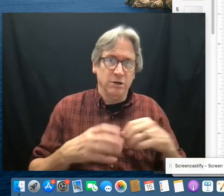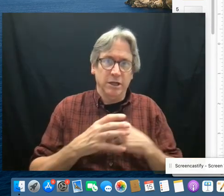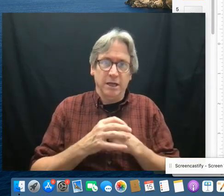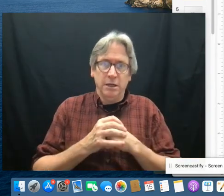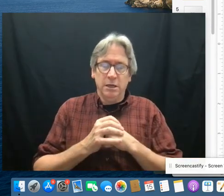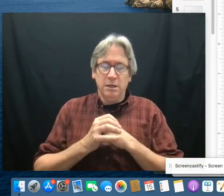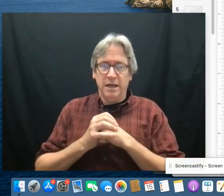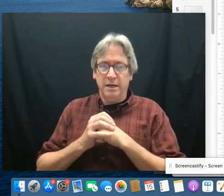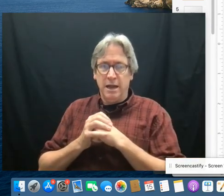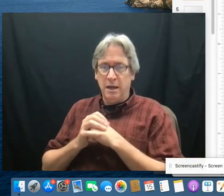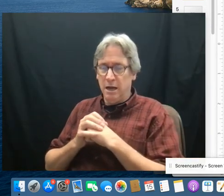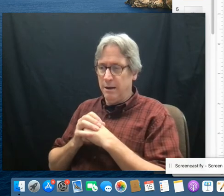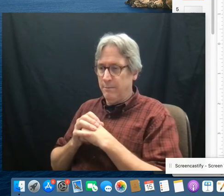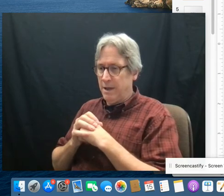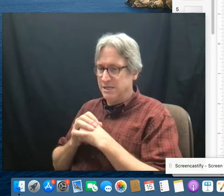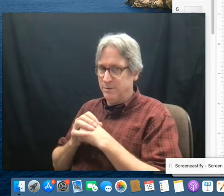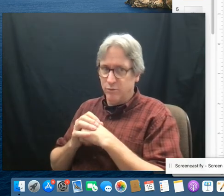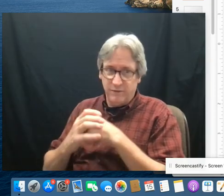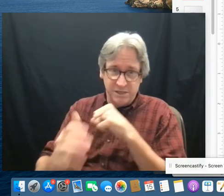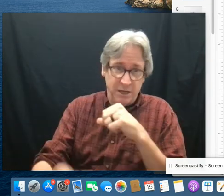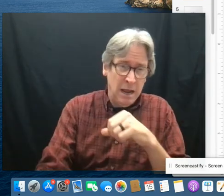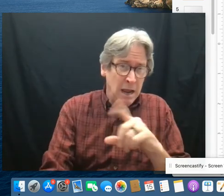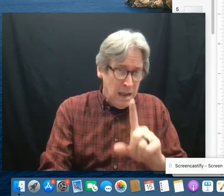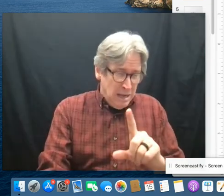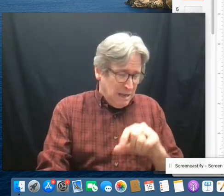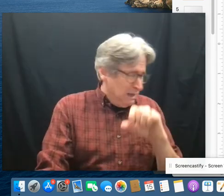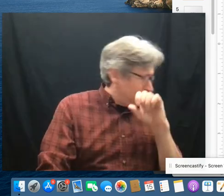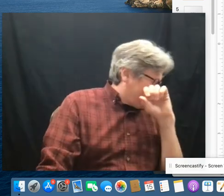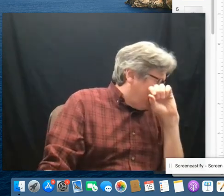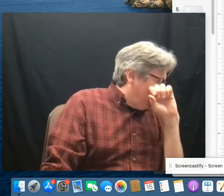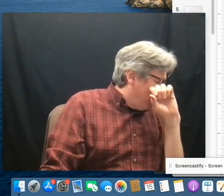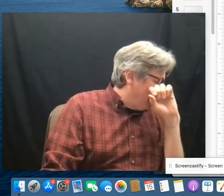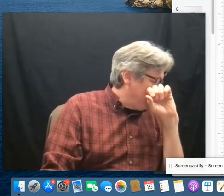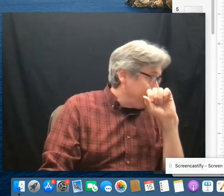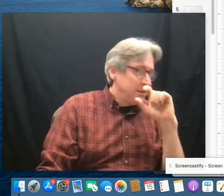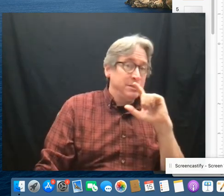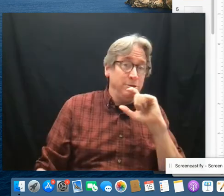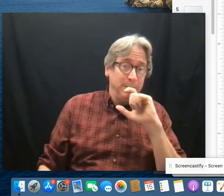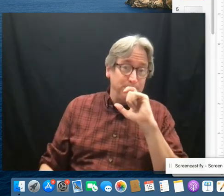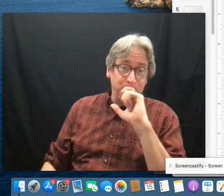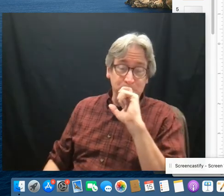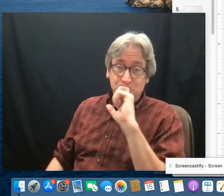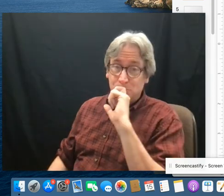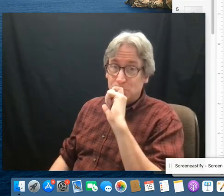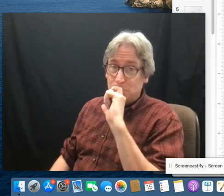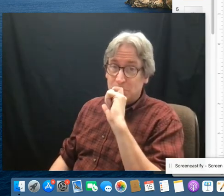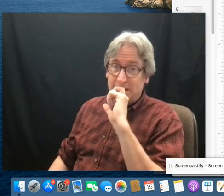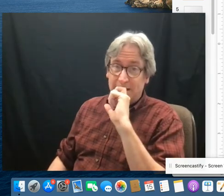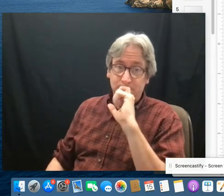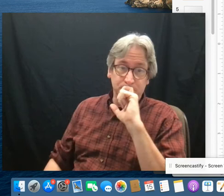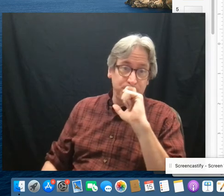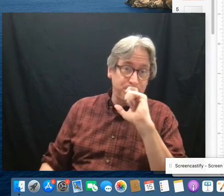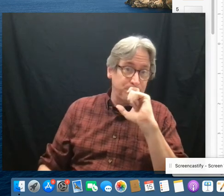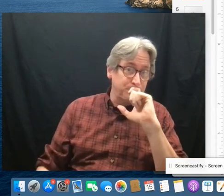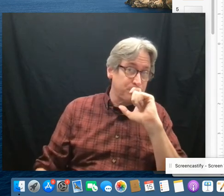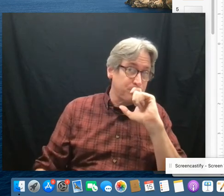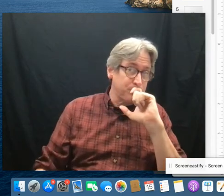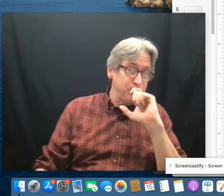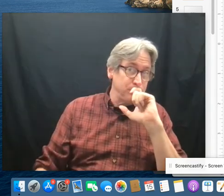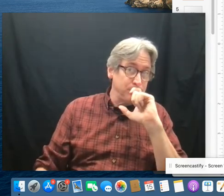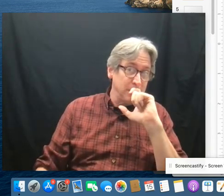more clearly than has been previously. Hey, excuse me. I've